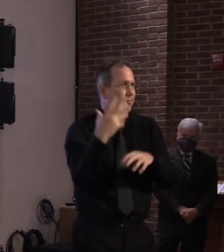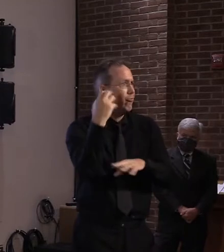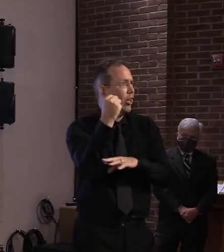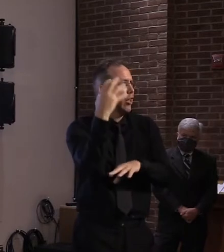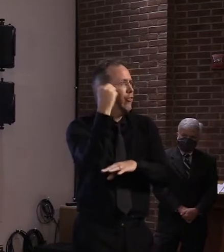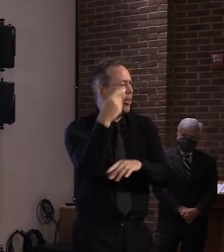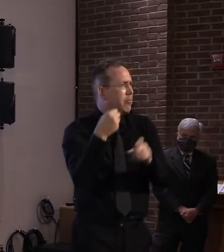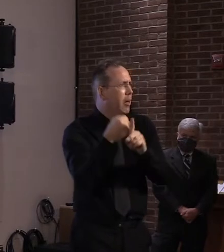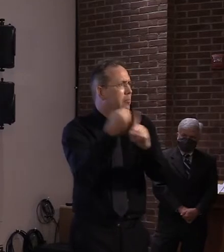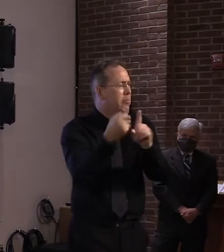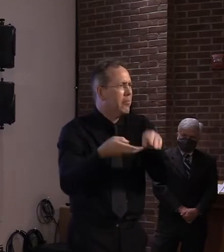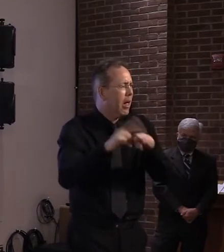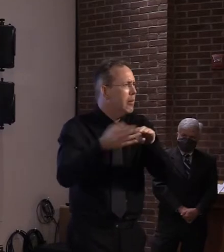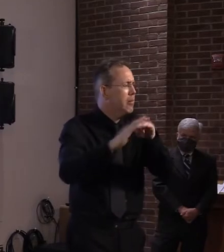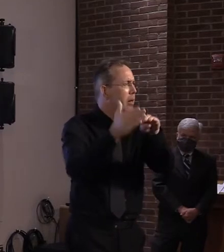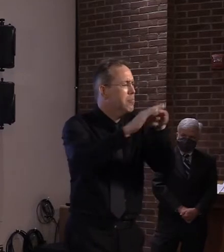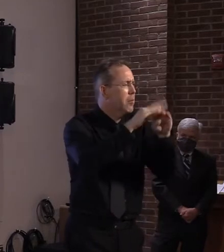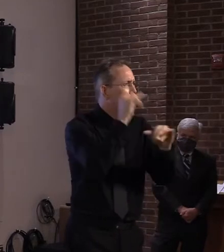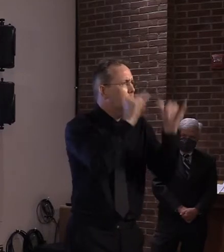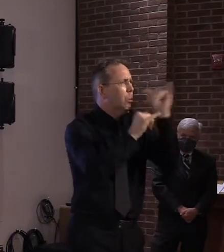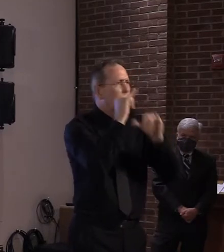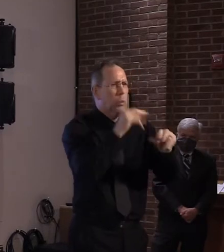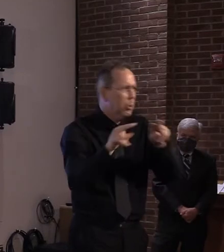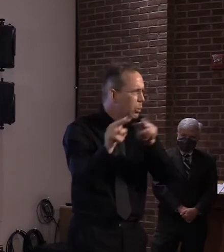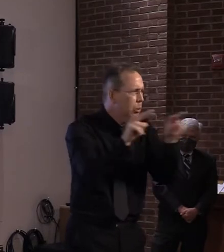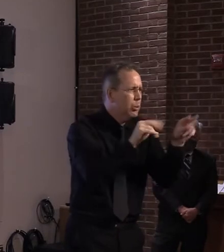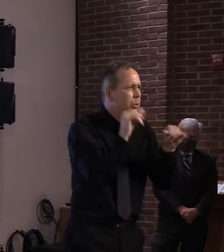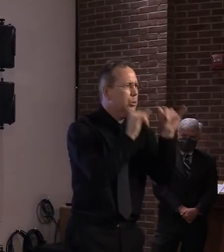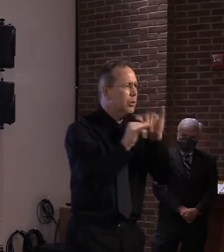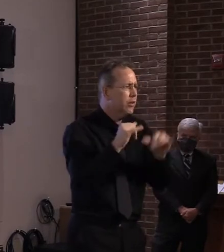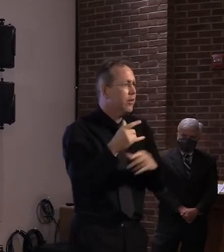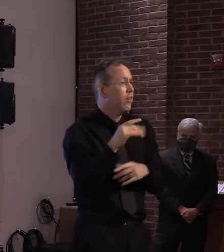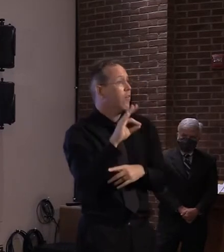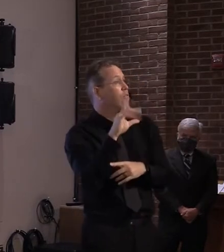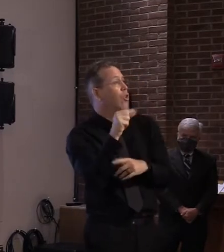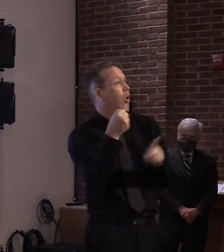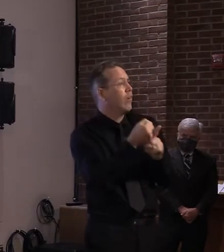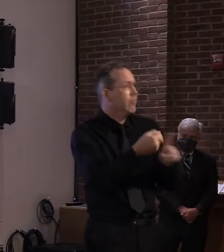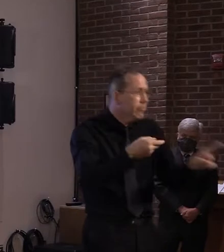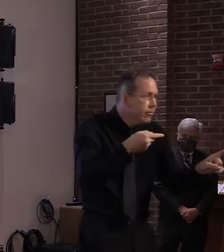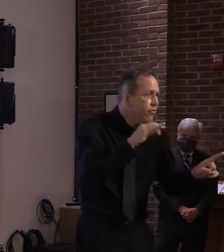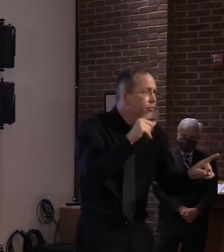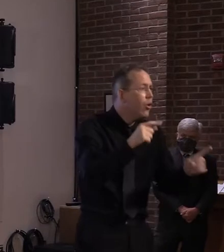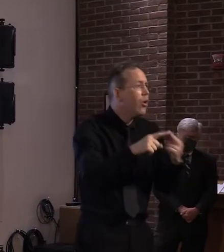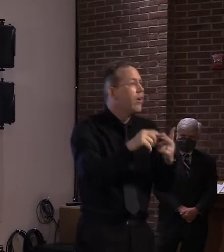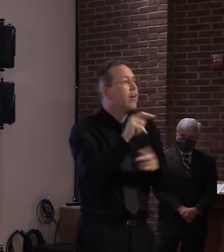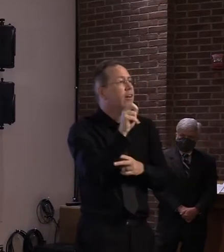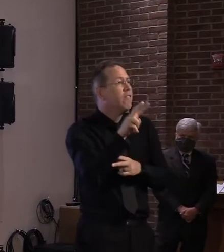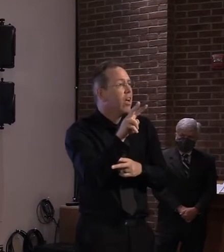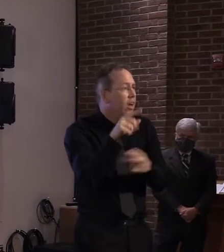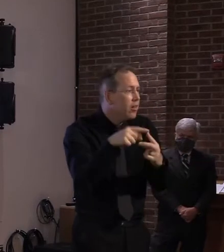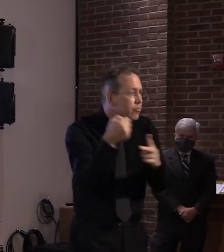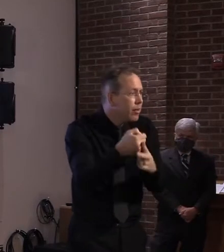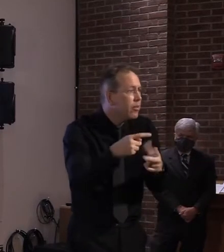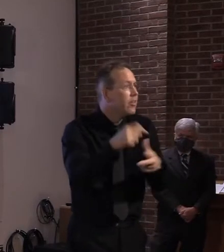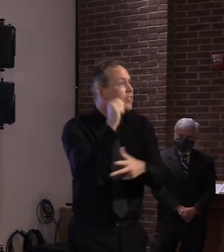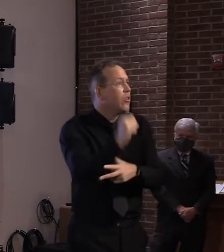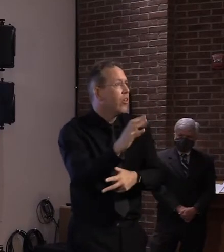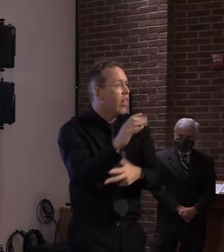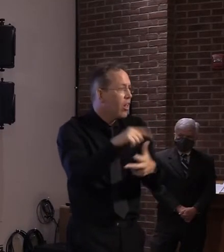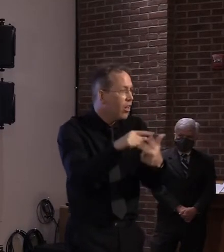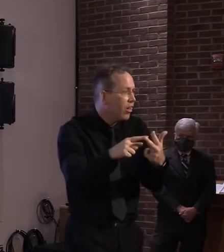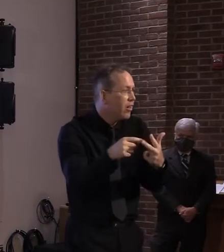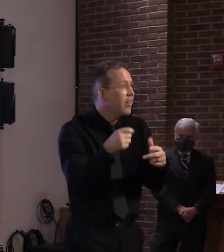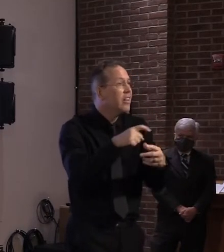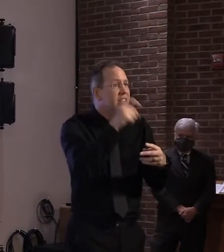Florida, Nevada, South Carolina, and previously Texas and California. On the day that